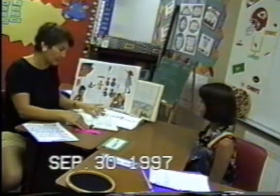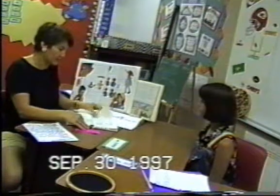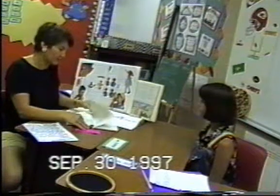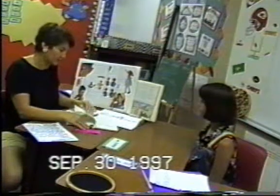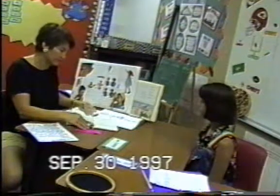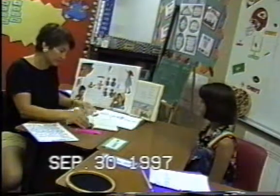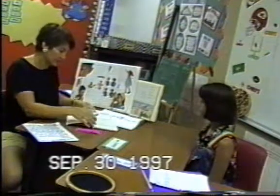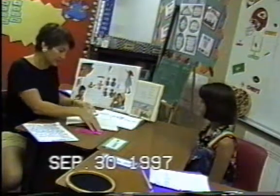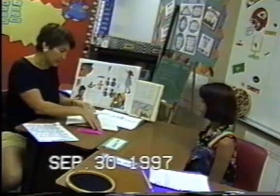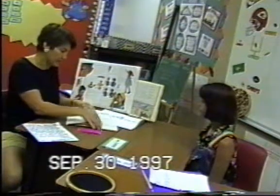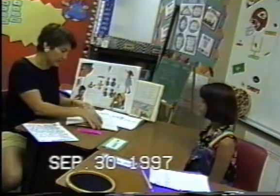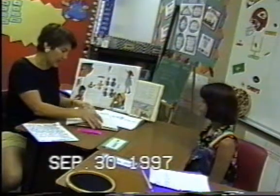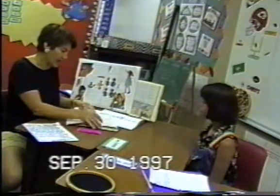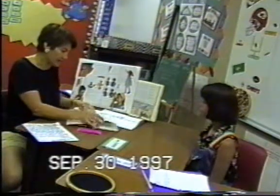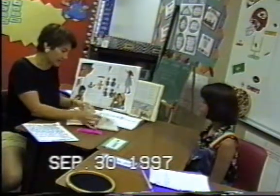Okay, explains that.